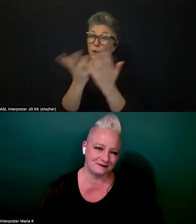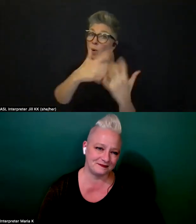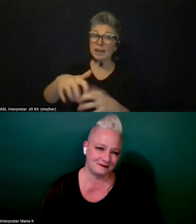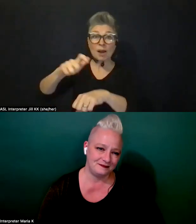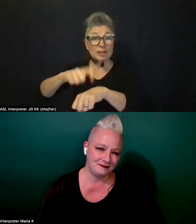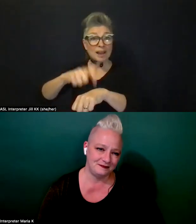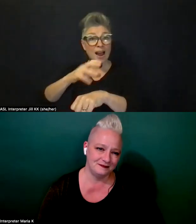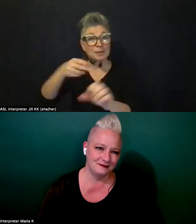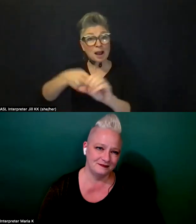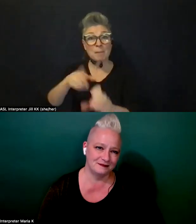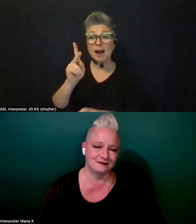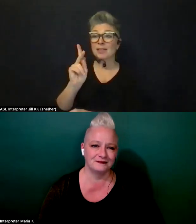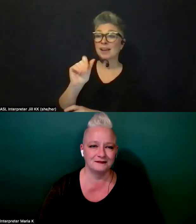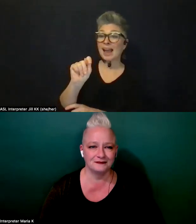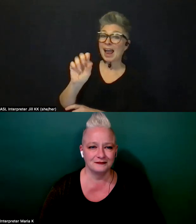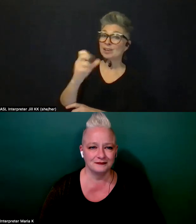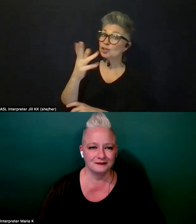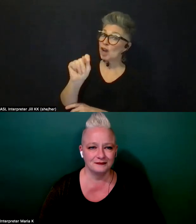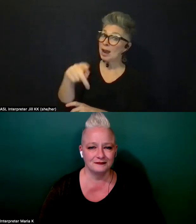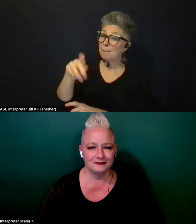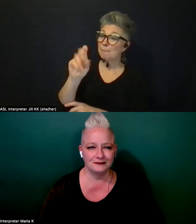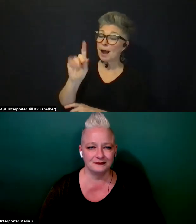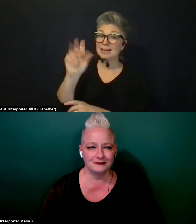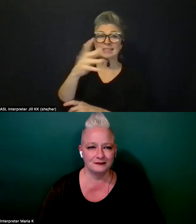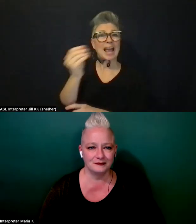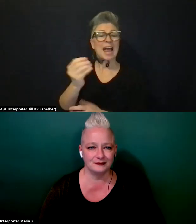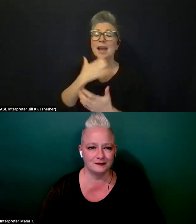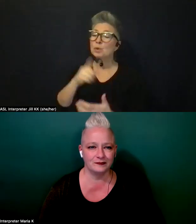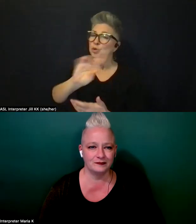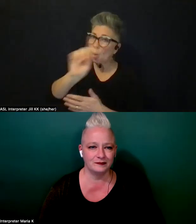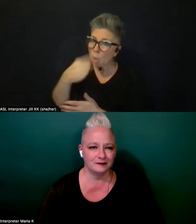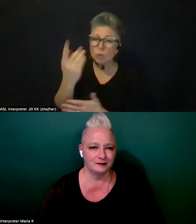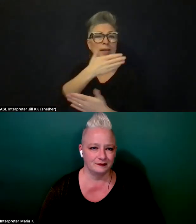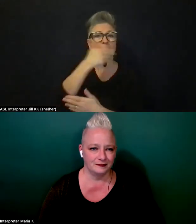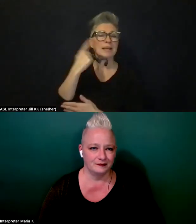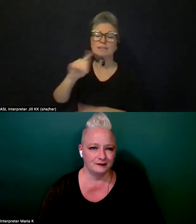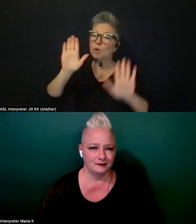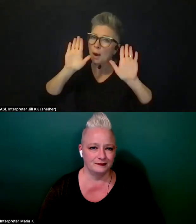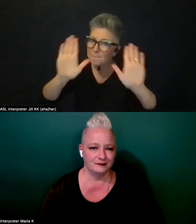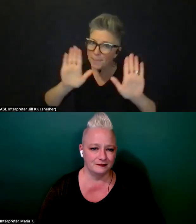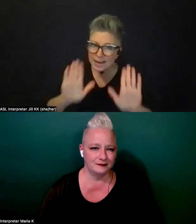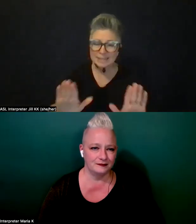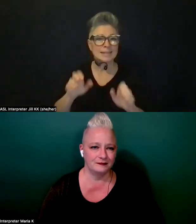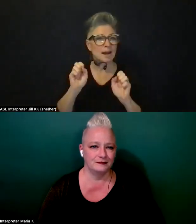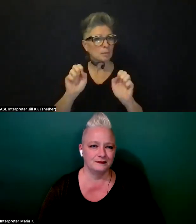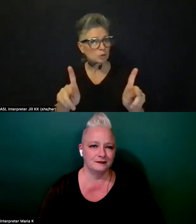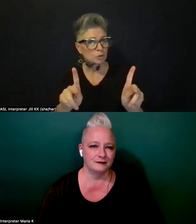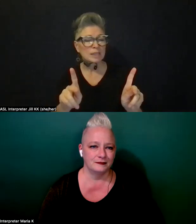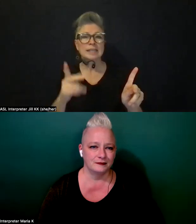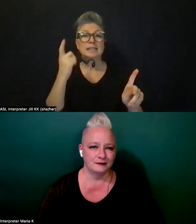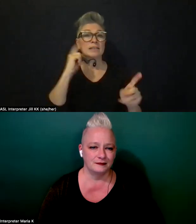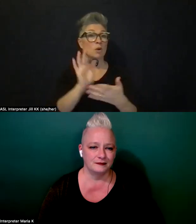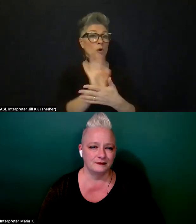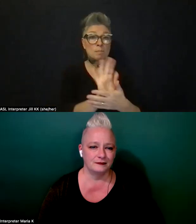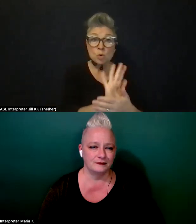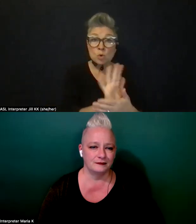on the Cat Chat podcast. And I wish you nothing but the best for amazing opportunity for